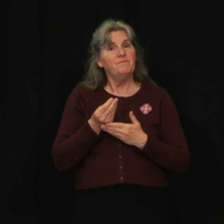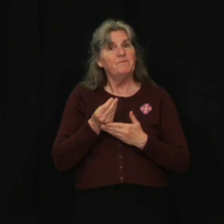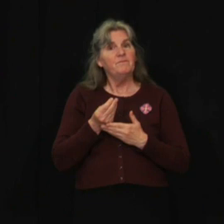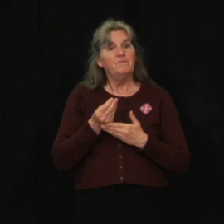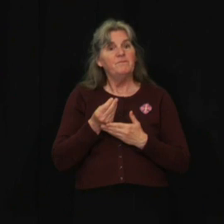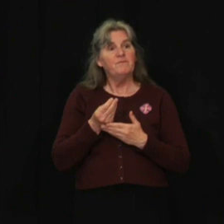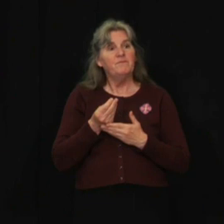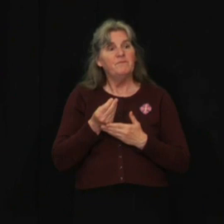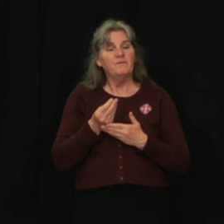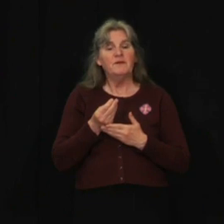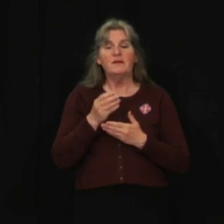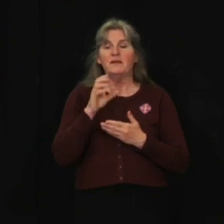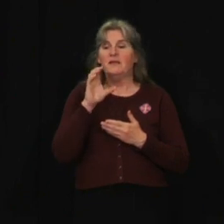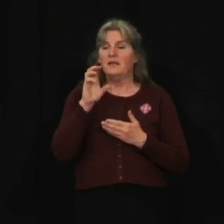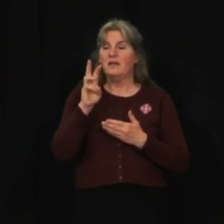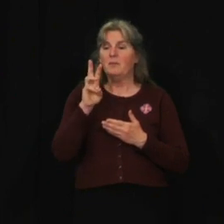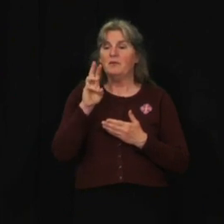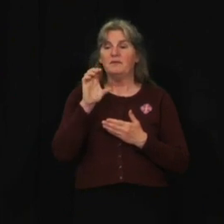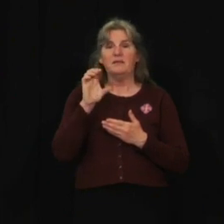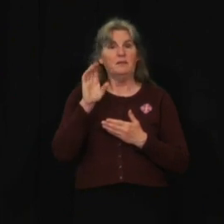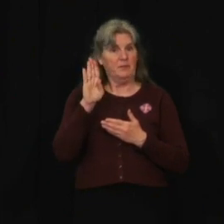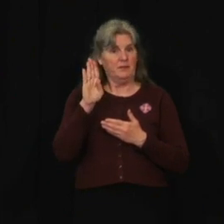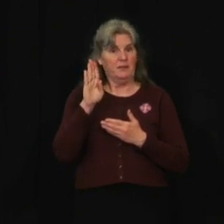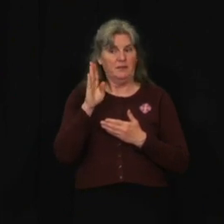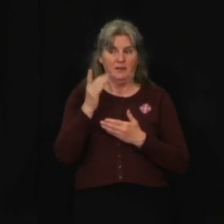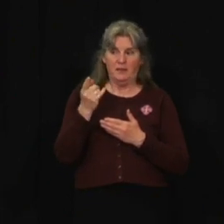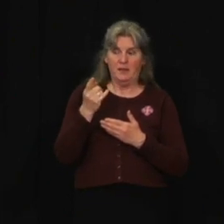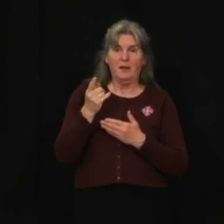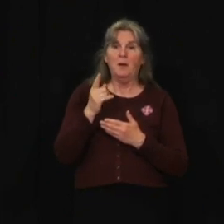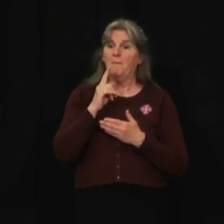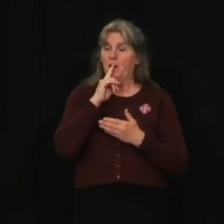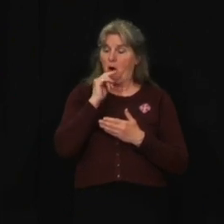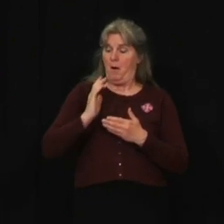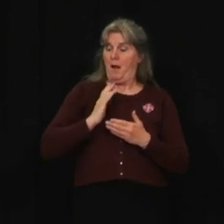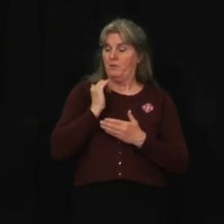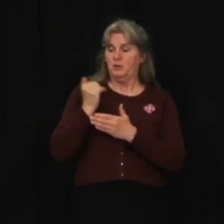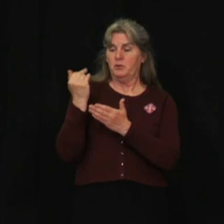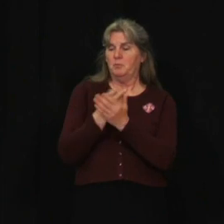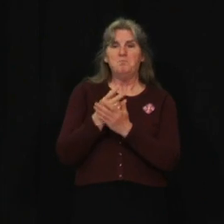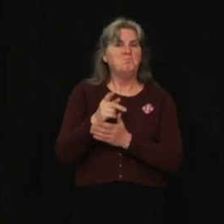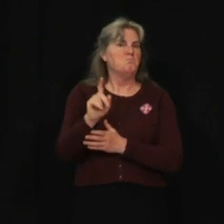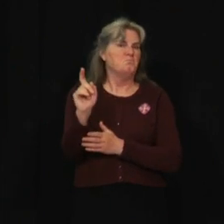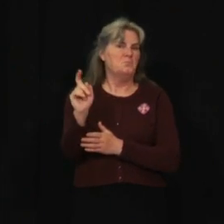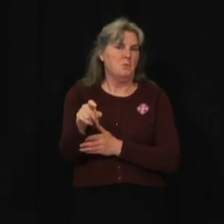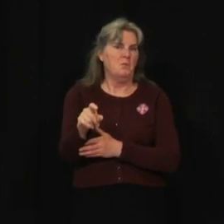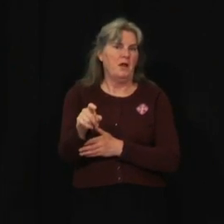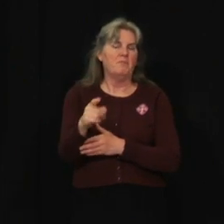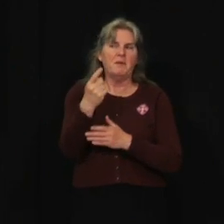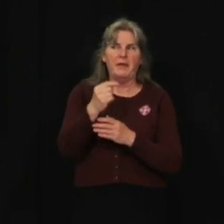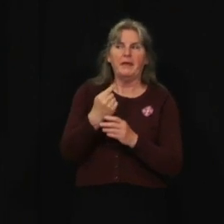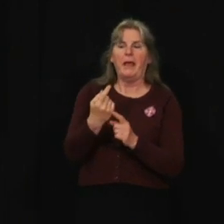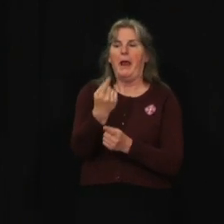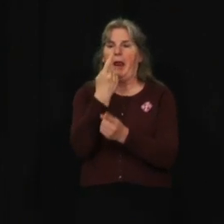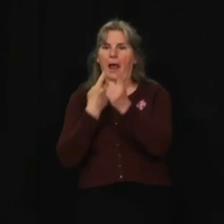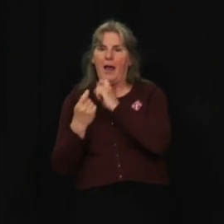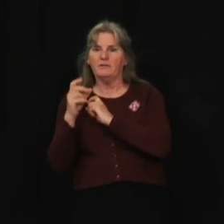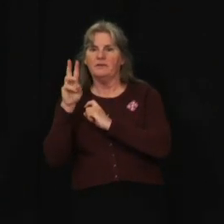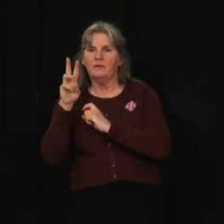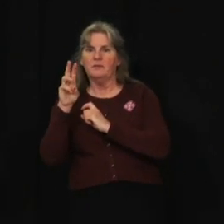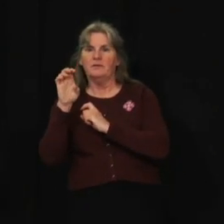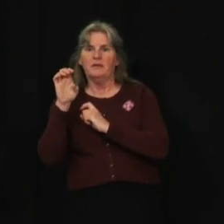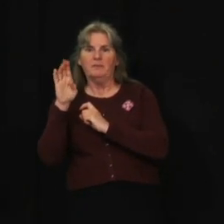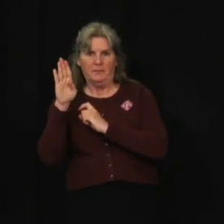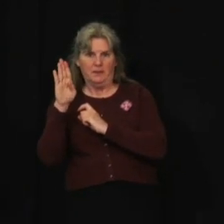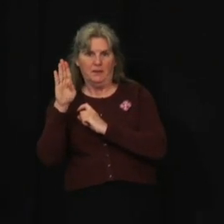workers or WCB, but without having to wait for specific approval. But again, subject to inspection